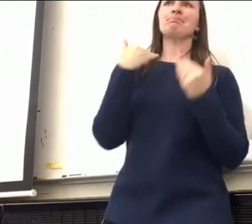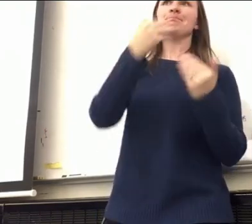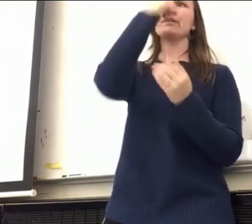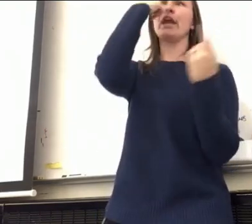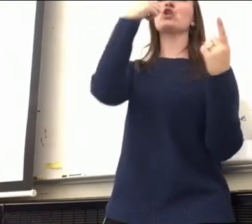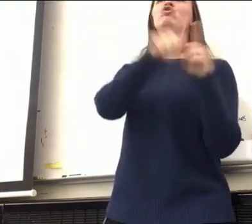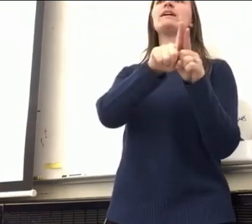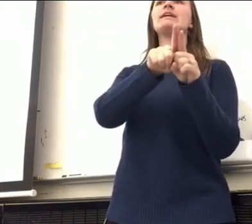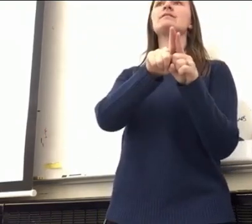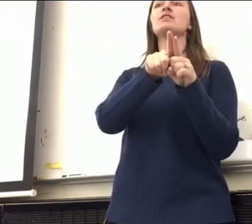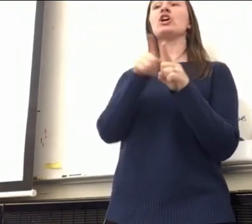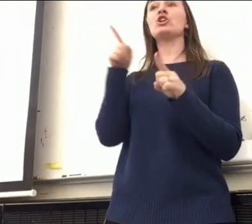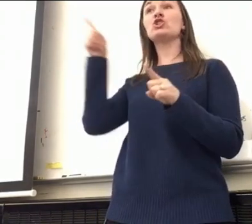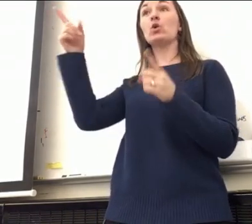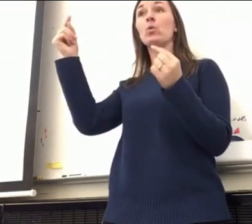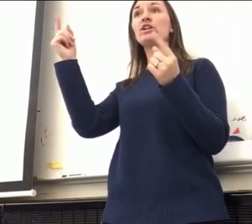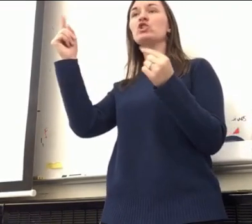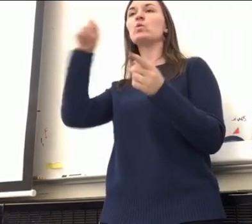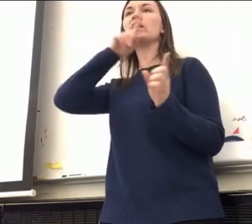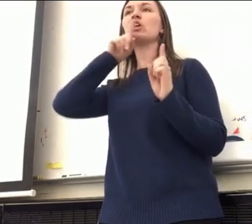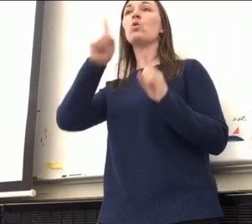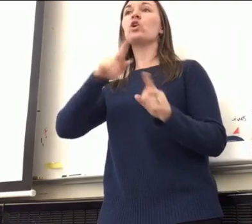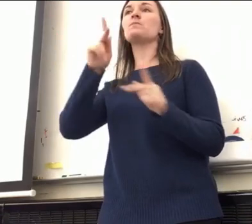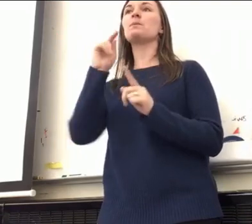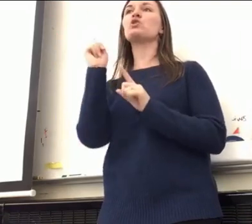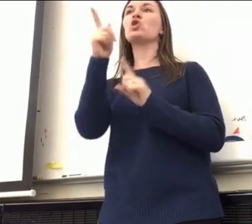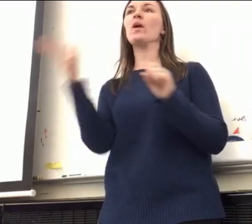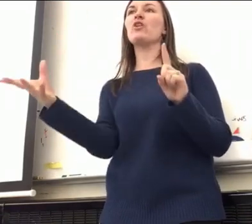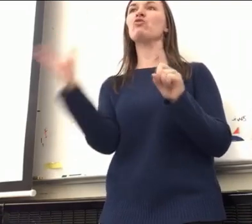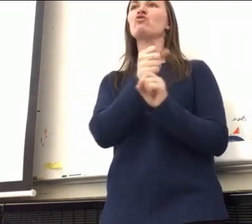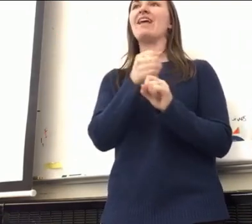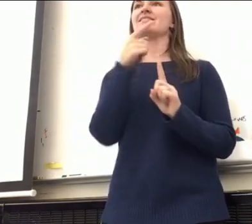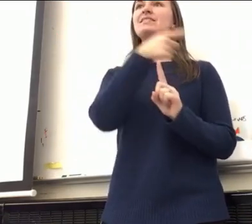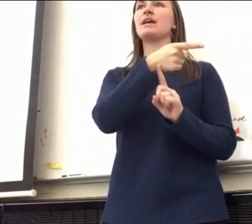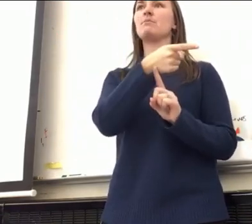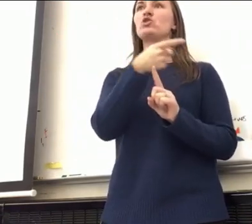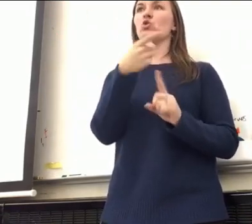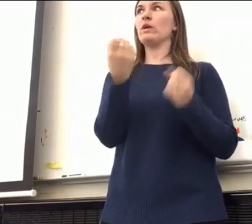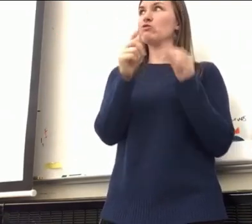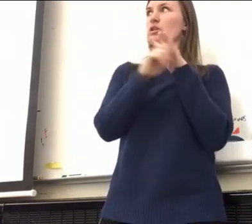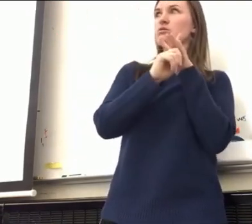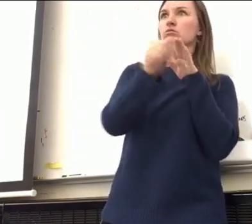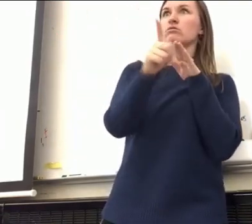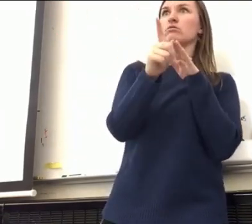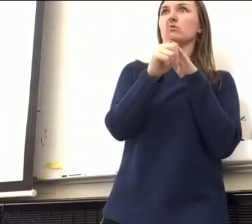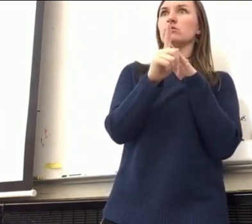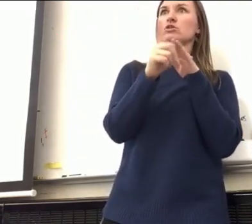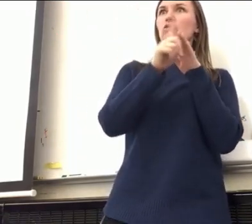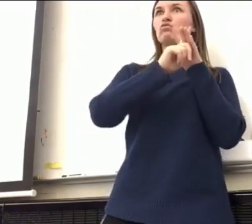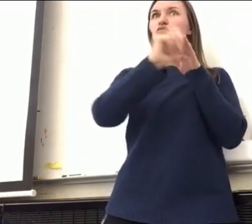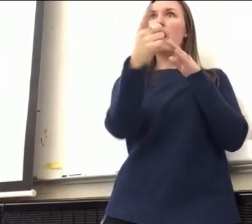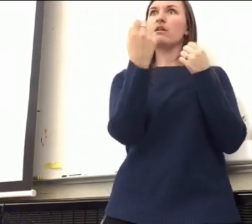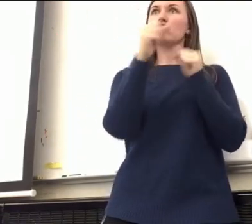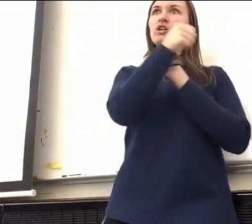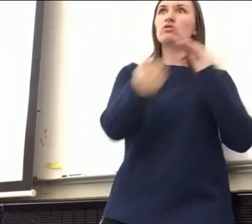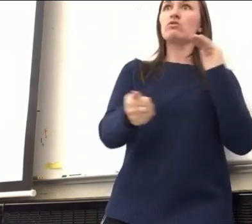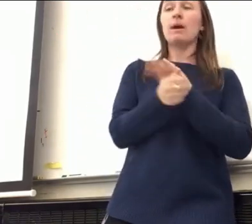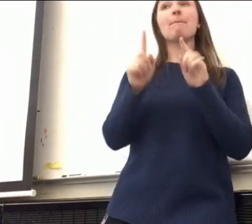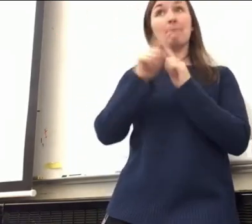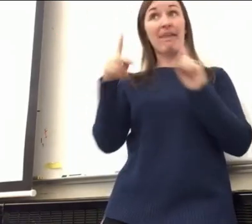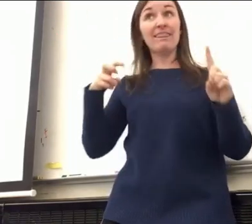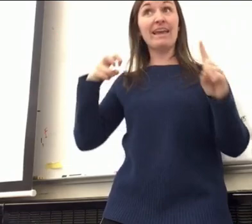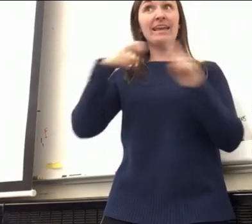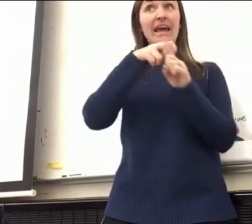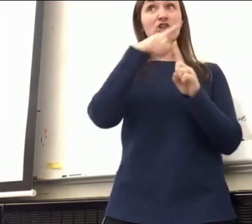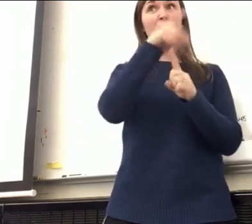an arrest warrant for Nicholas Trist, who then is going to try to escape for several months. He eventually gets arrested and is put into jail for almost the rest of